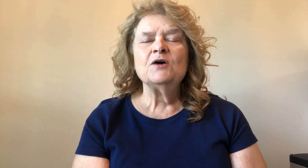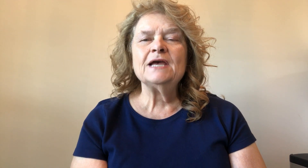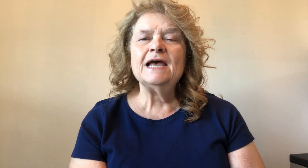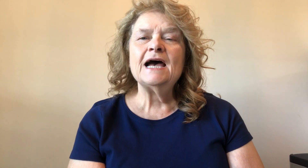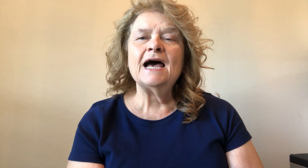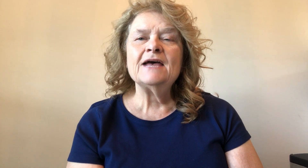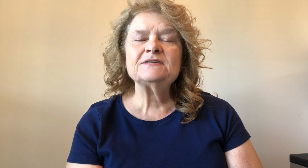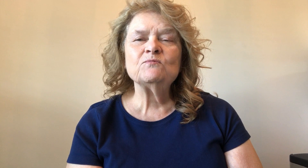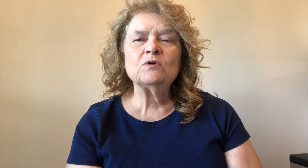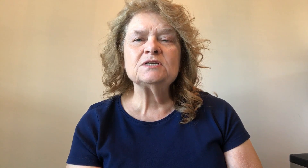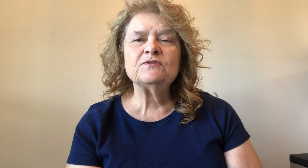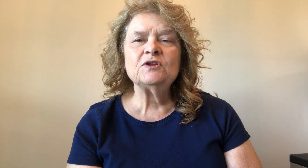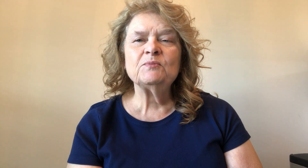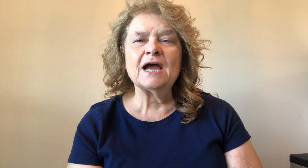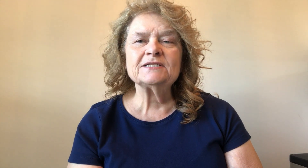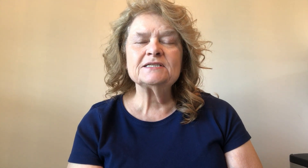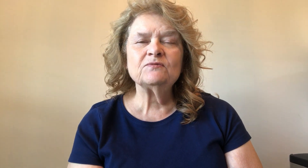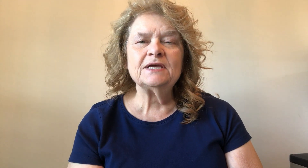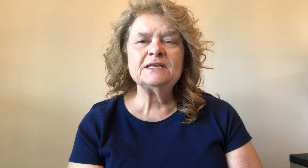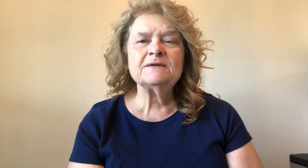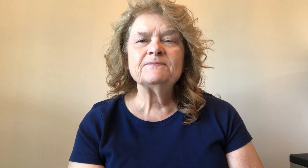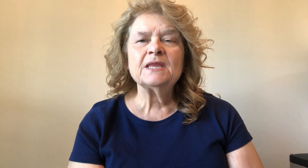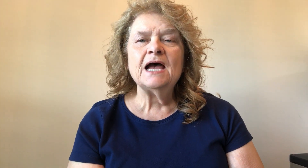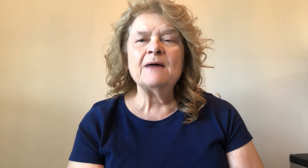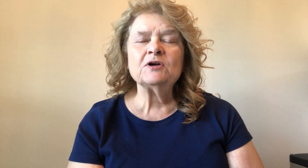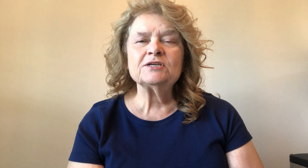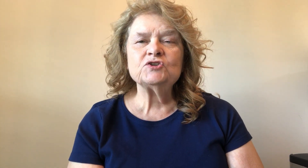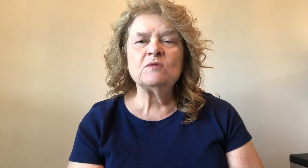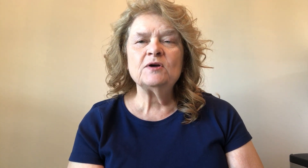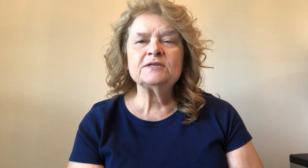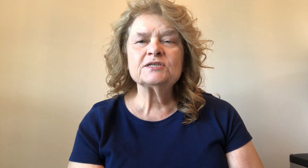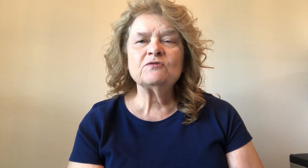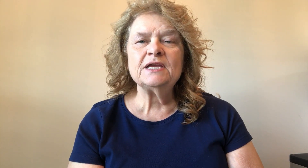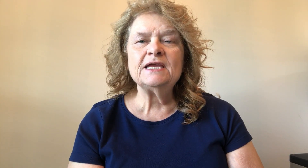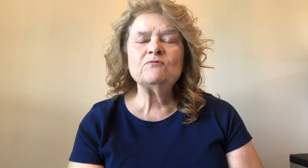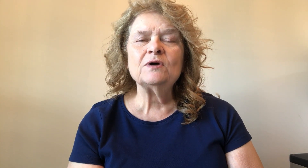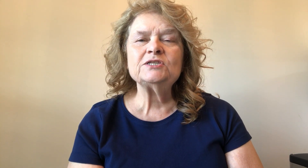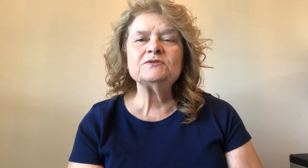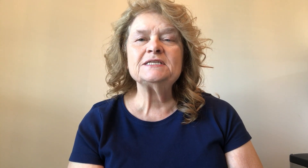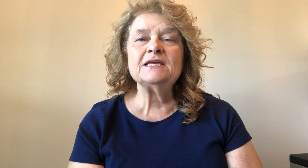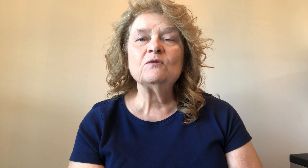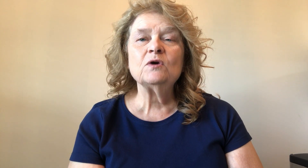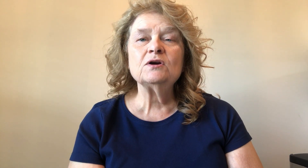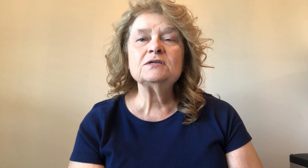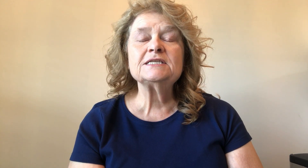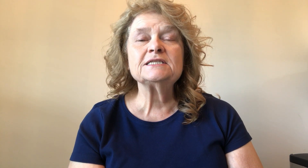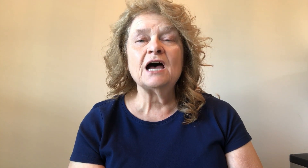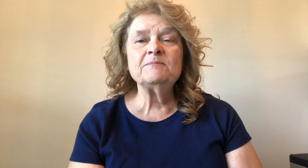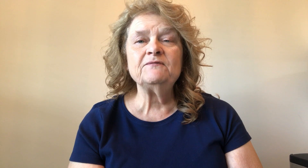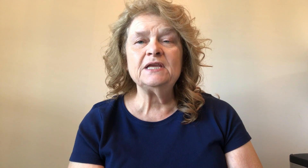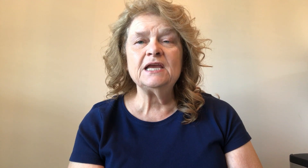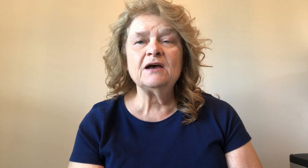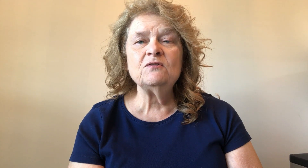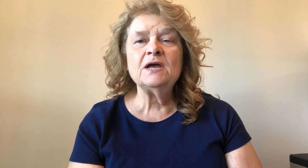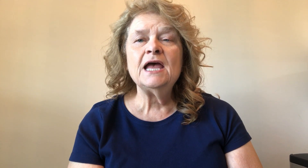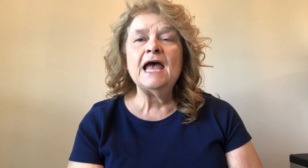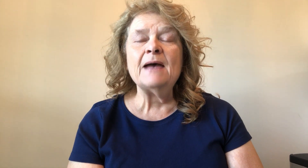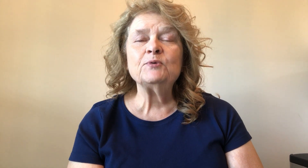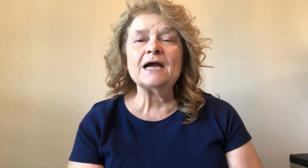Okay, I have some words for you to practice with. I'm going to show them on the screen. Once you see the words, stop the video and practice